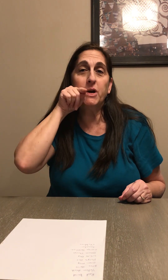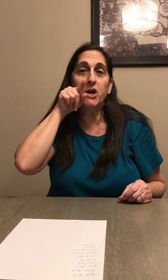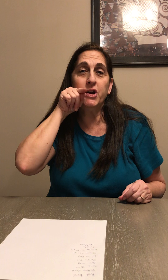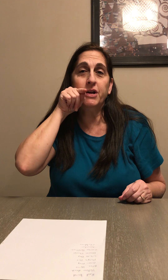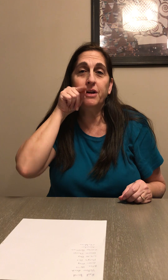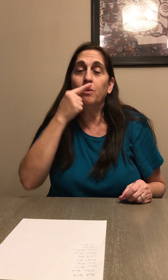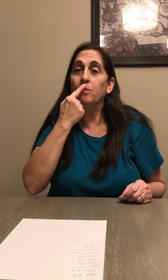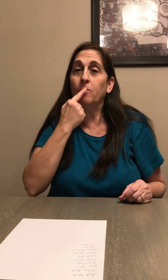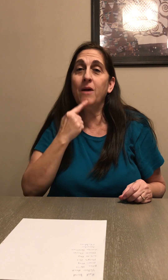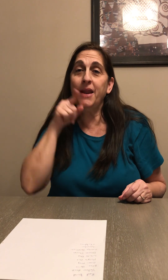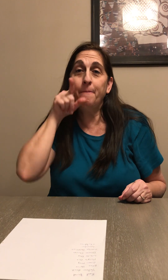bird,